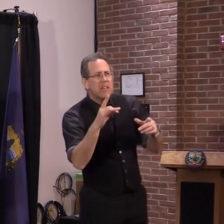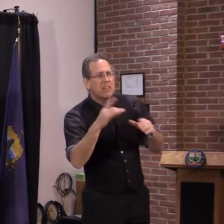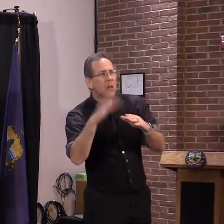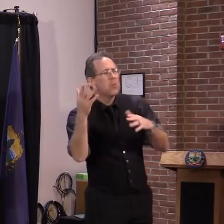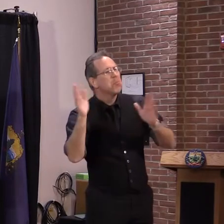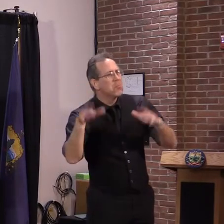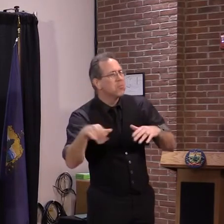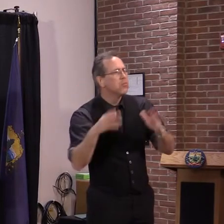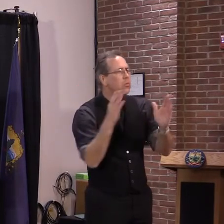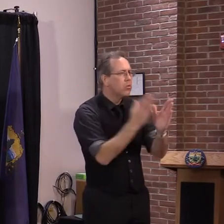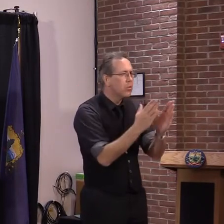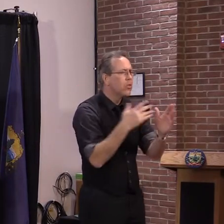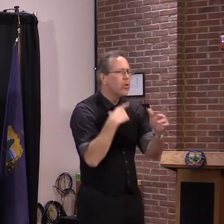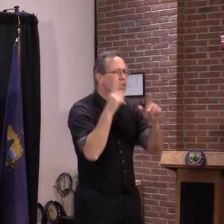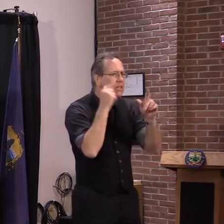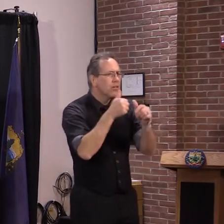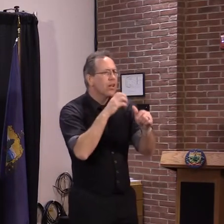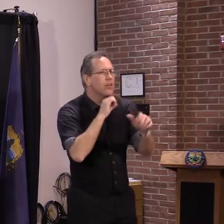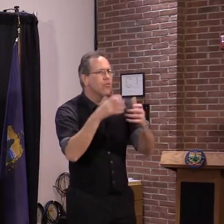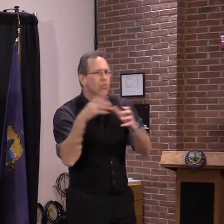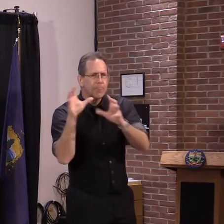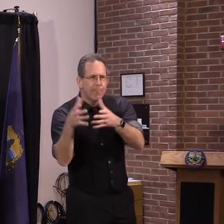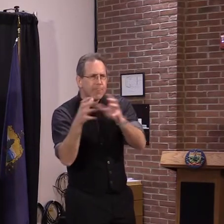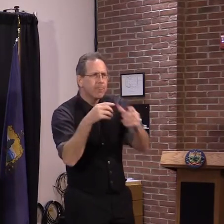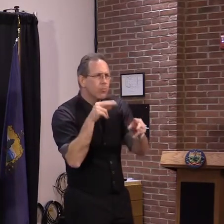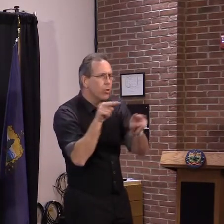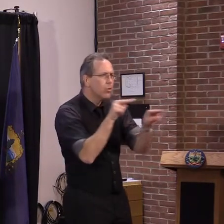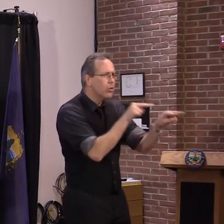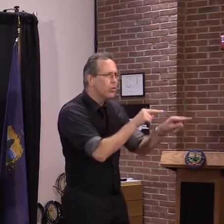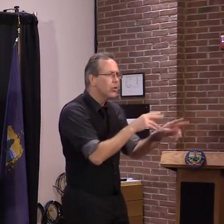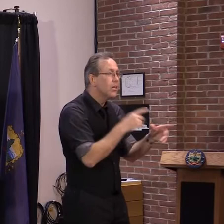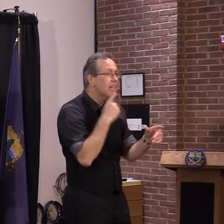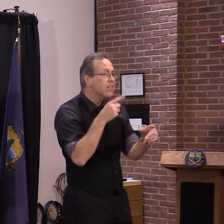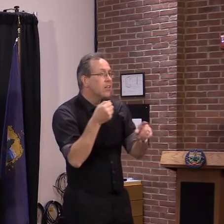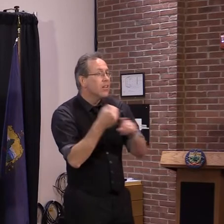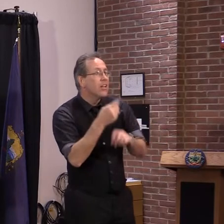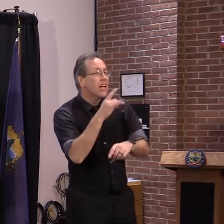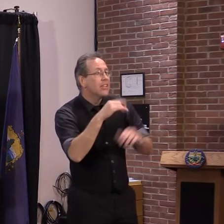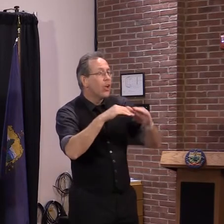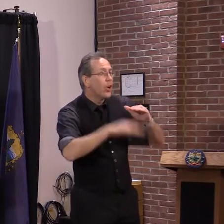there, so we can draw conclusions from that. Dr. Levine?